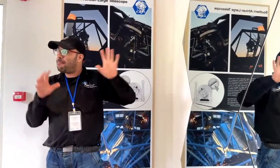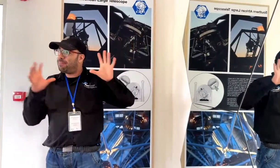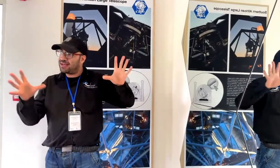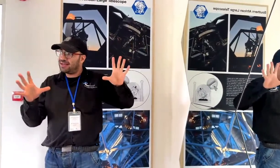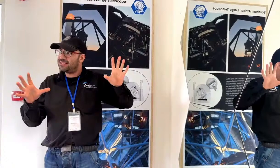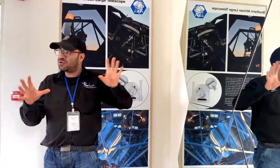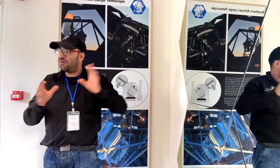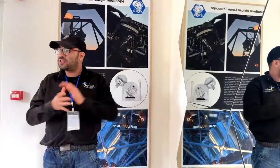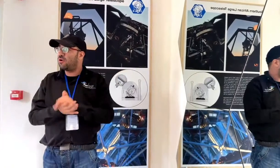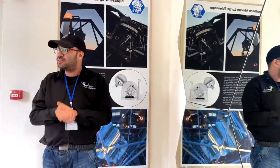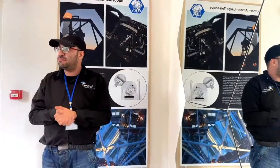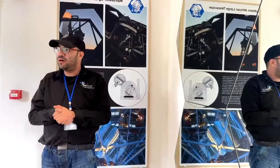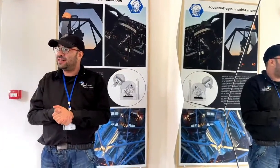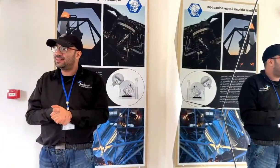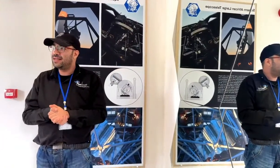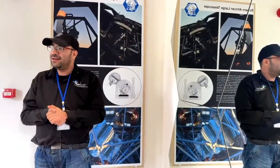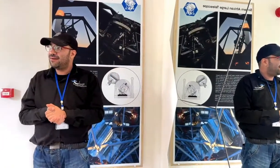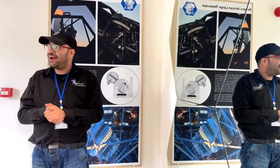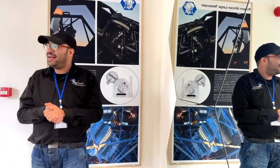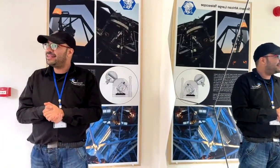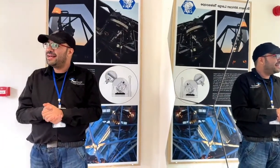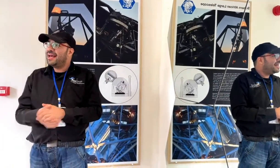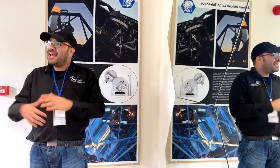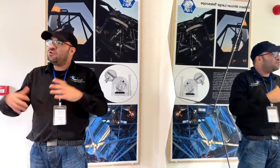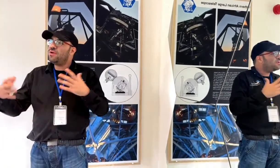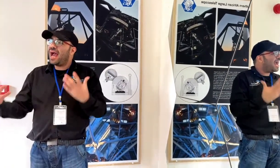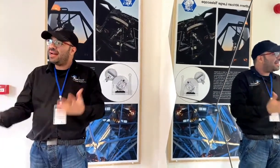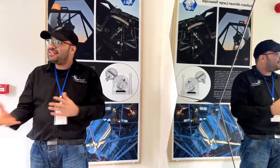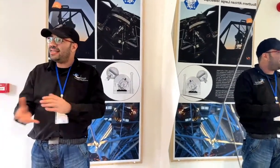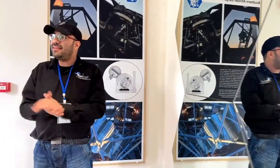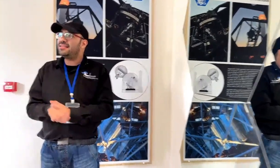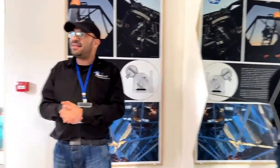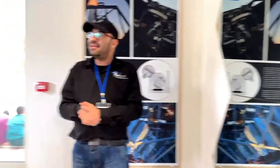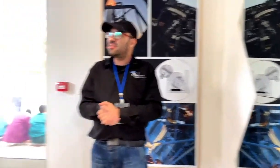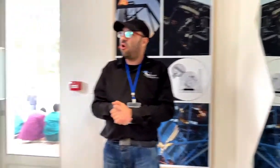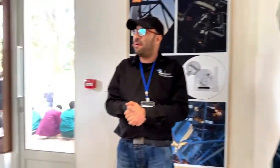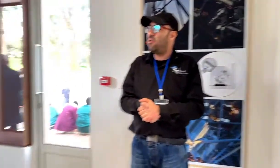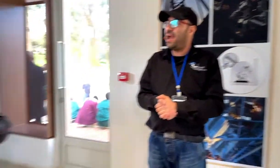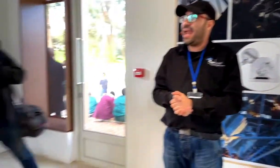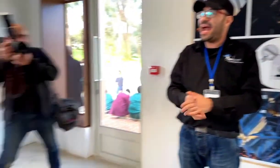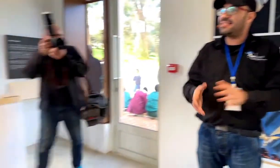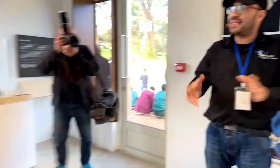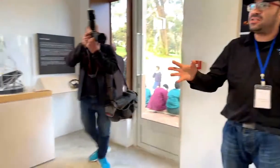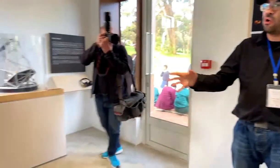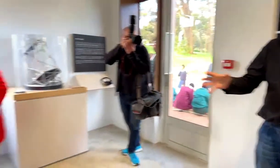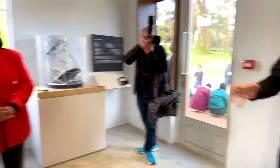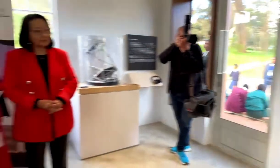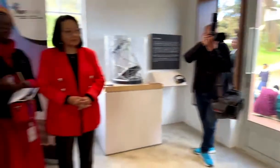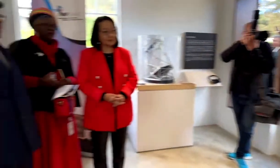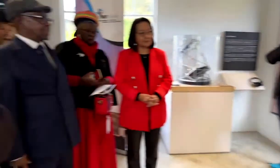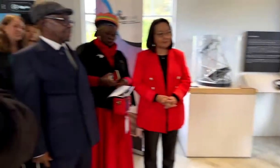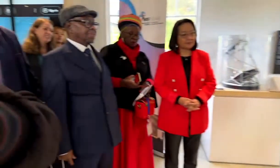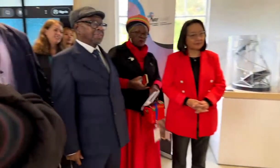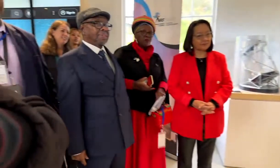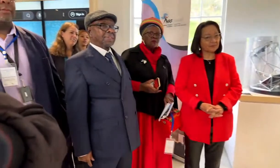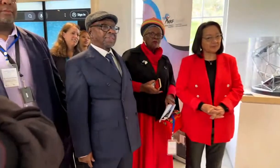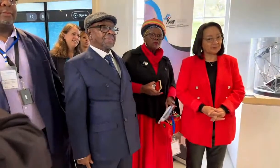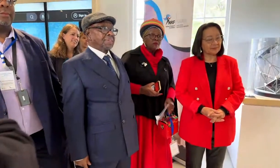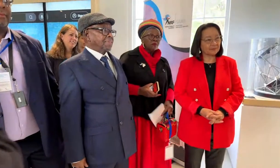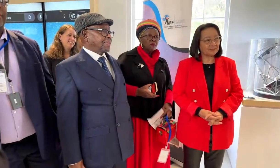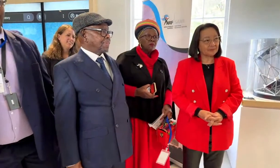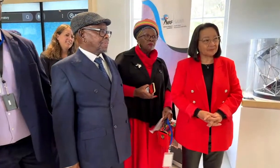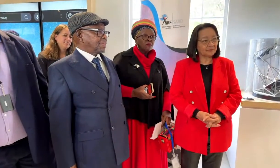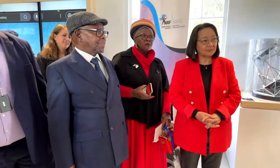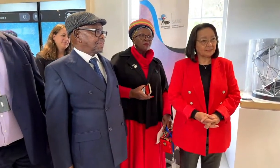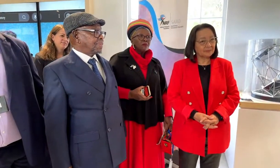4 replicas of SALT's mirrors, right? In reality, the telescope array has a total of